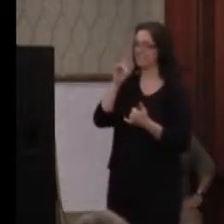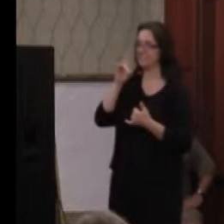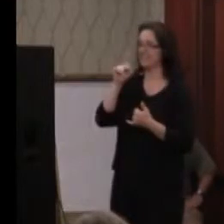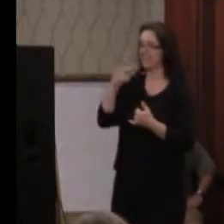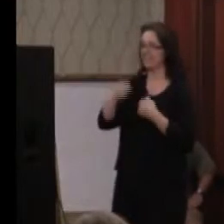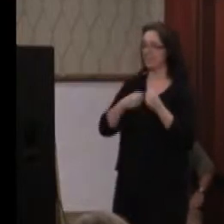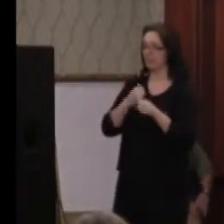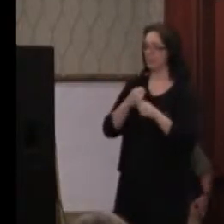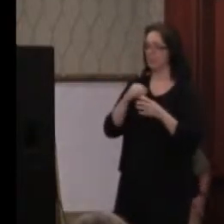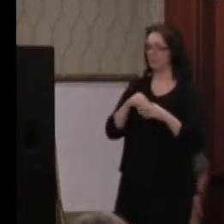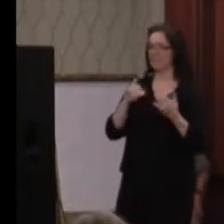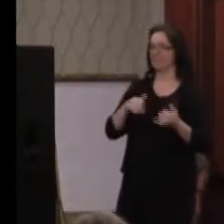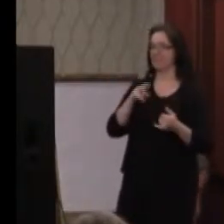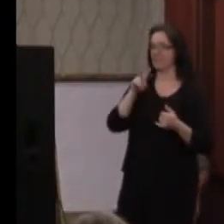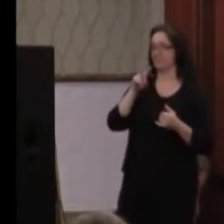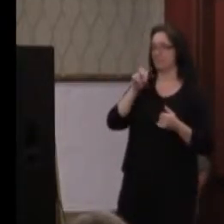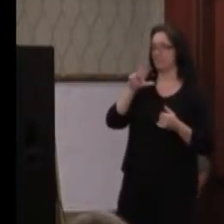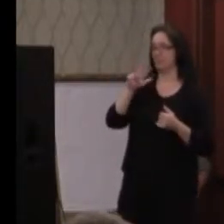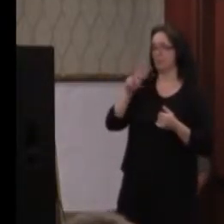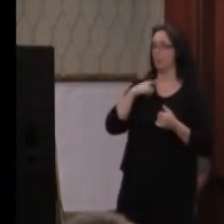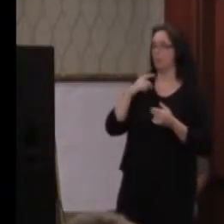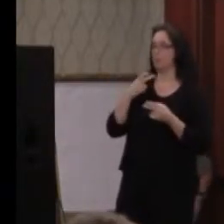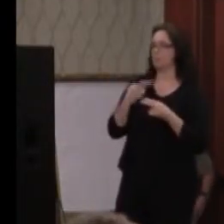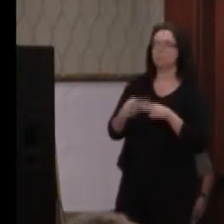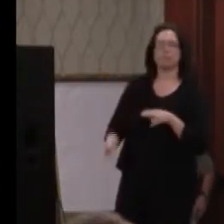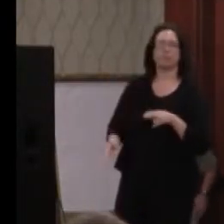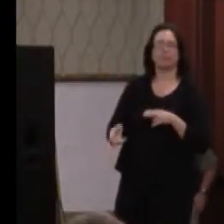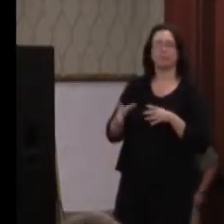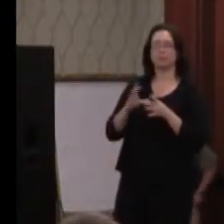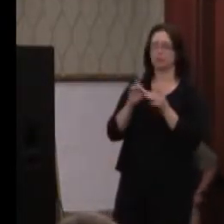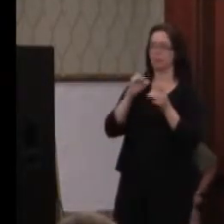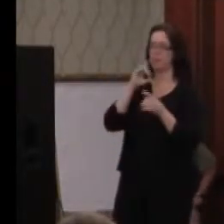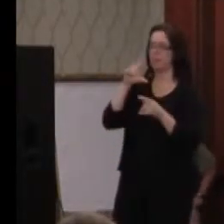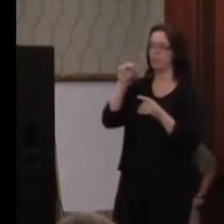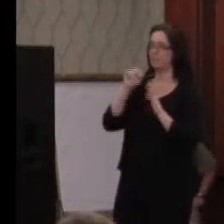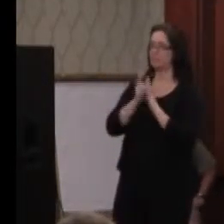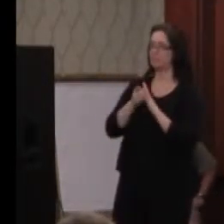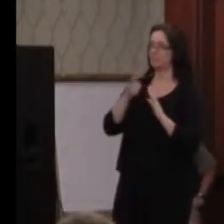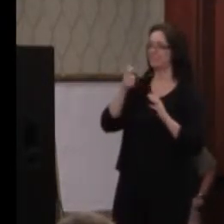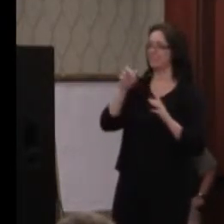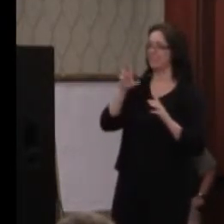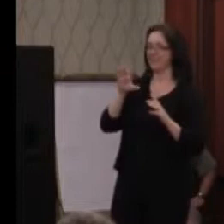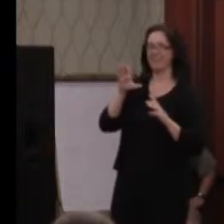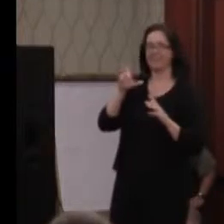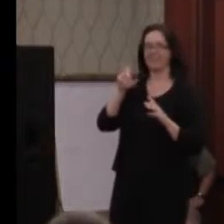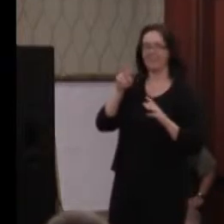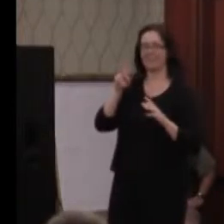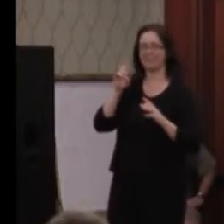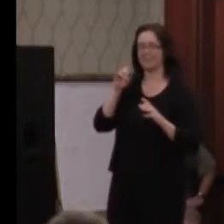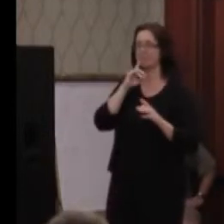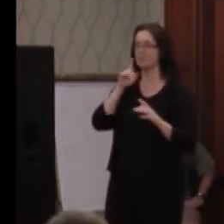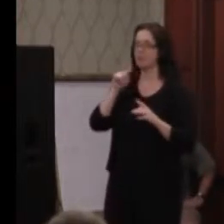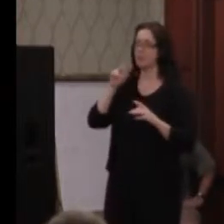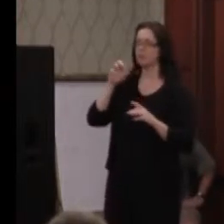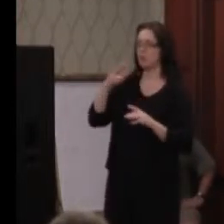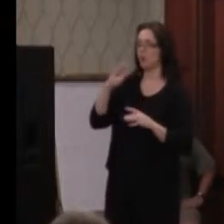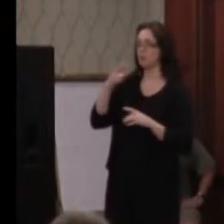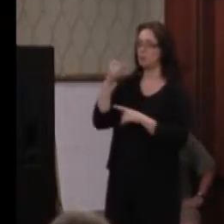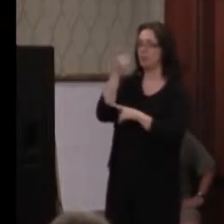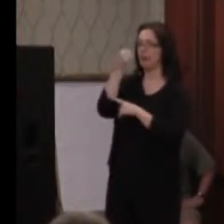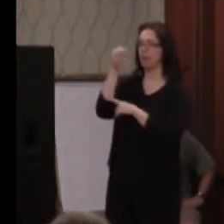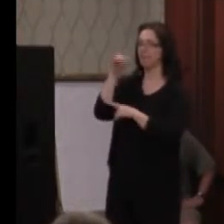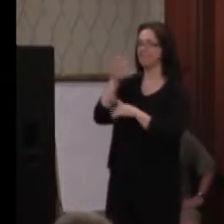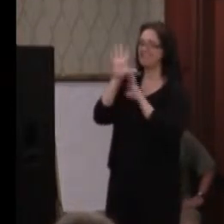in 2032, I want to just very briefly introduce for 30 seconds Glar Clerkson, who is the torchbearer of the yellow